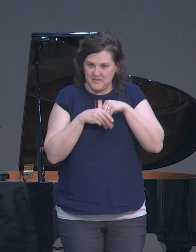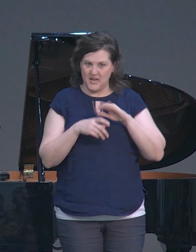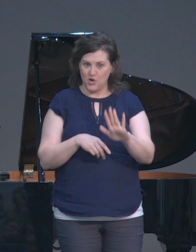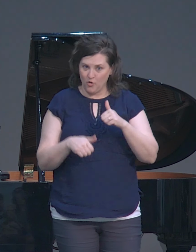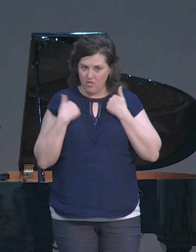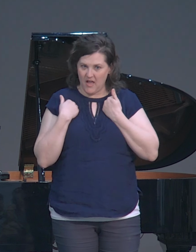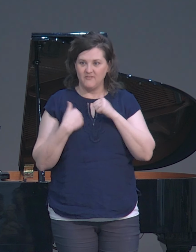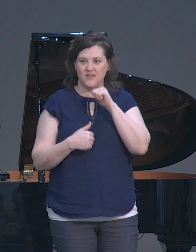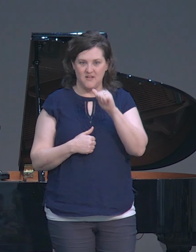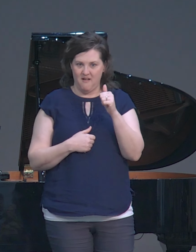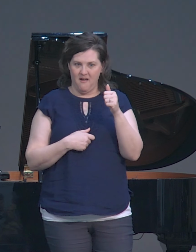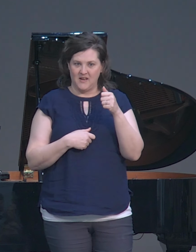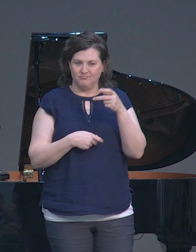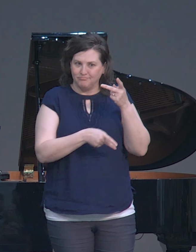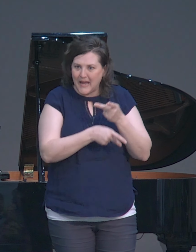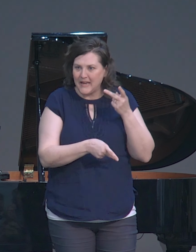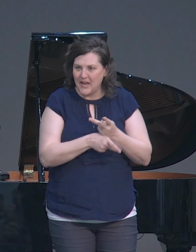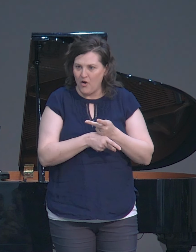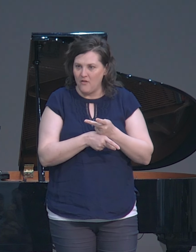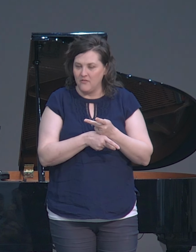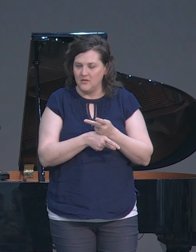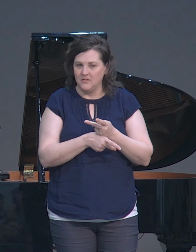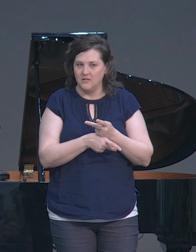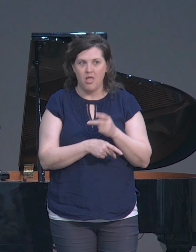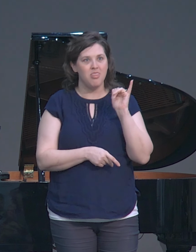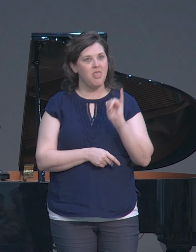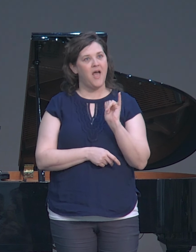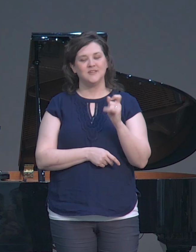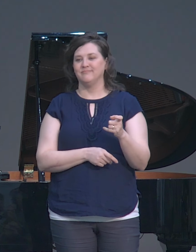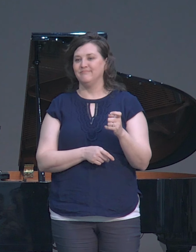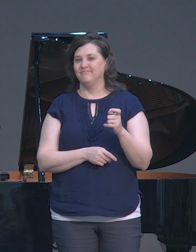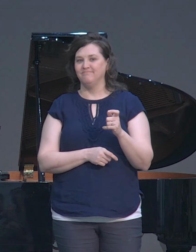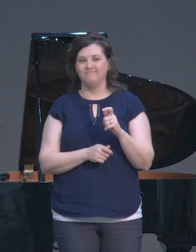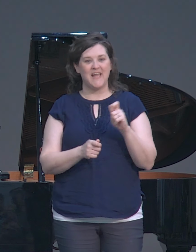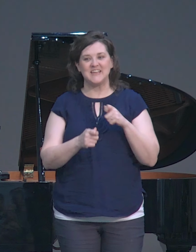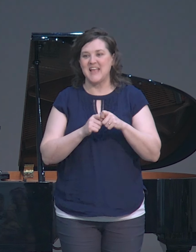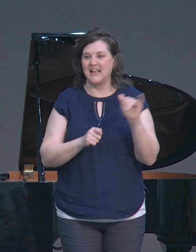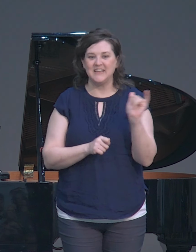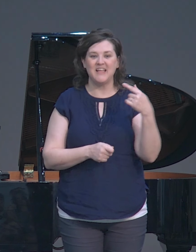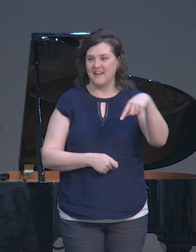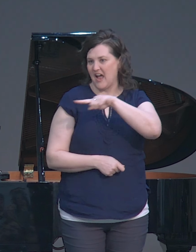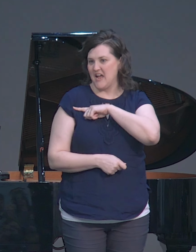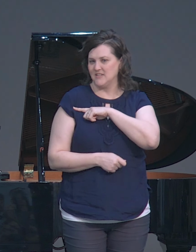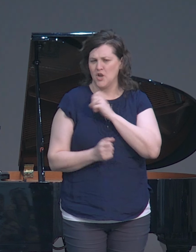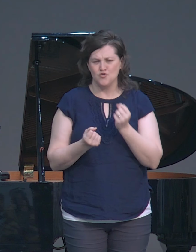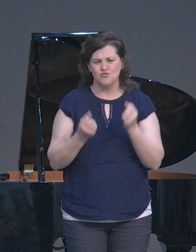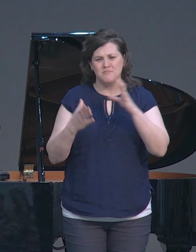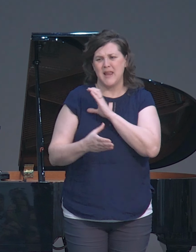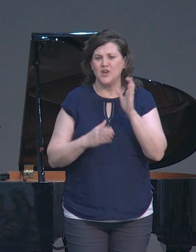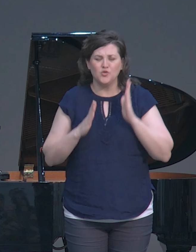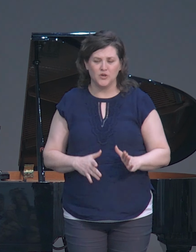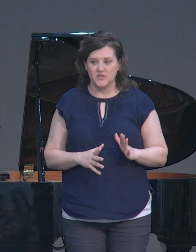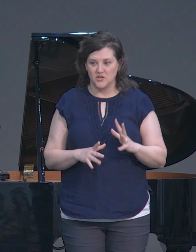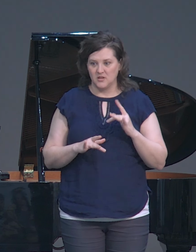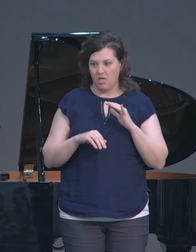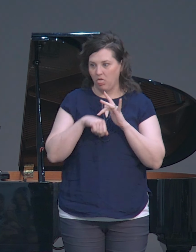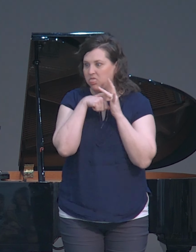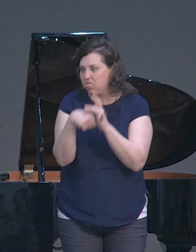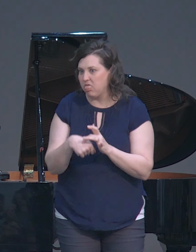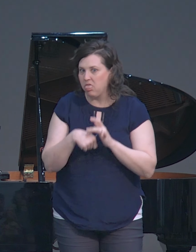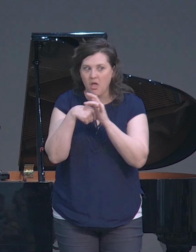with. Friends, isn't that just like us? Too many Christians become obsessed